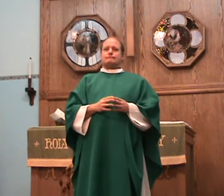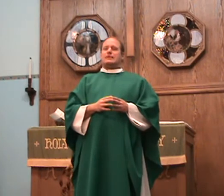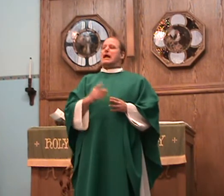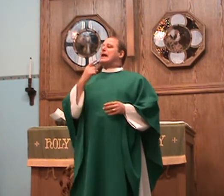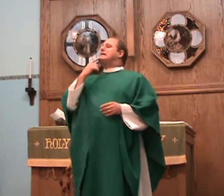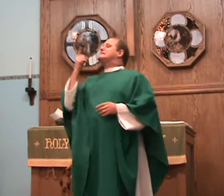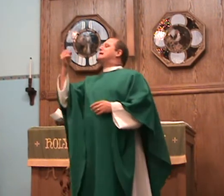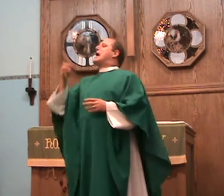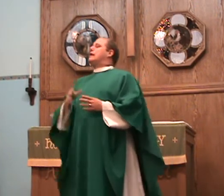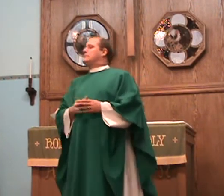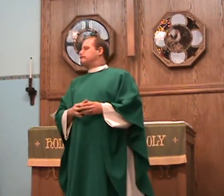and he said,